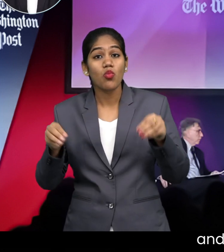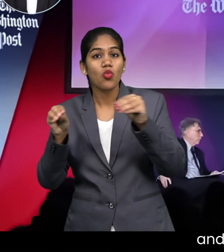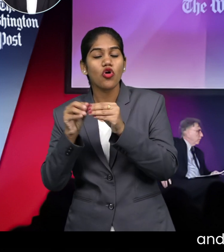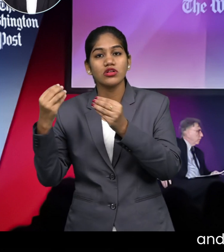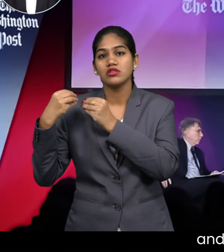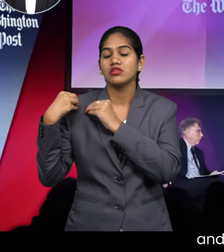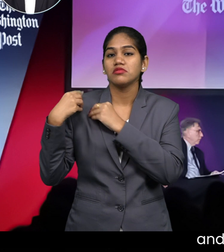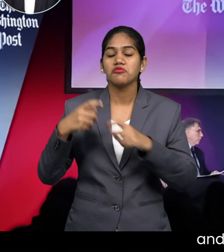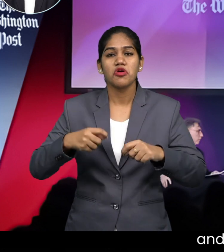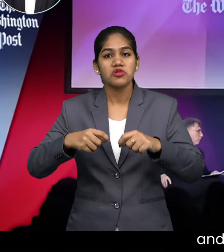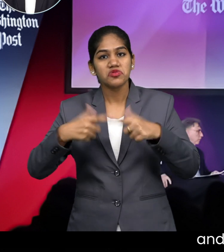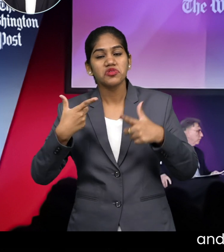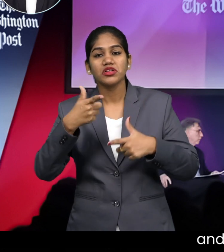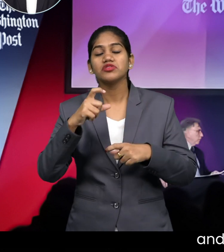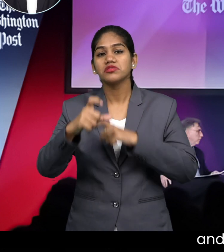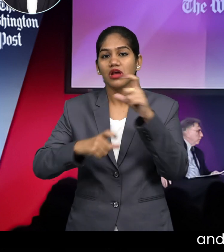powerful people.